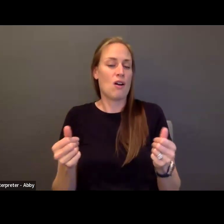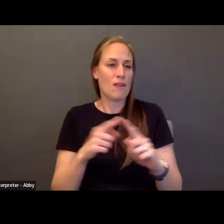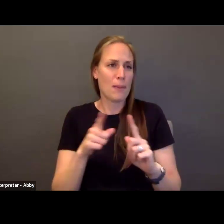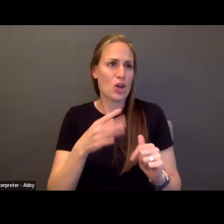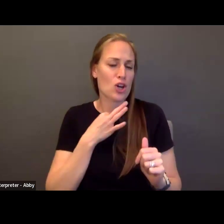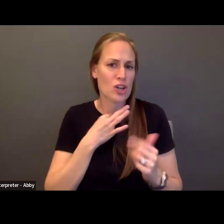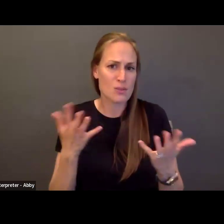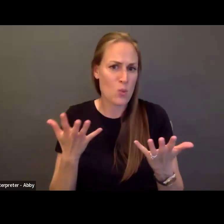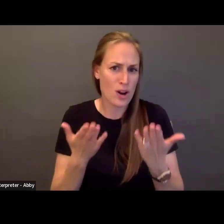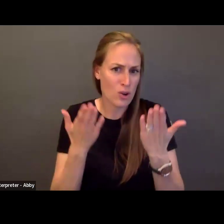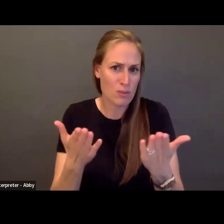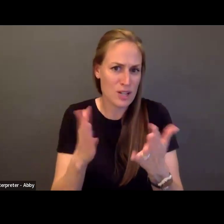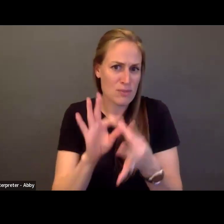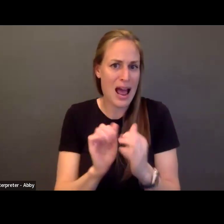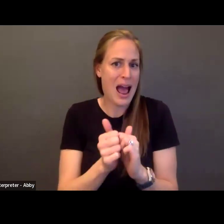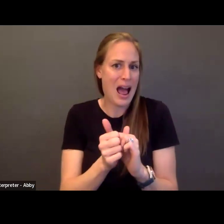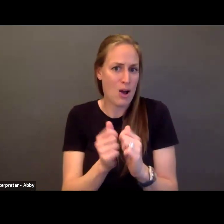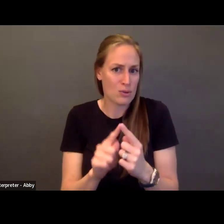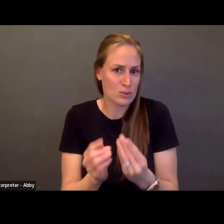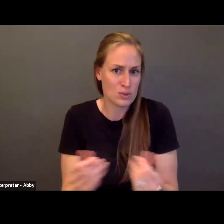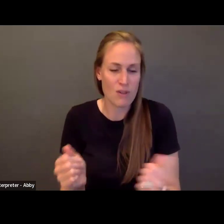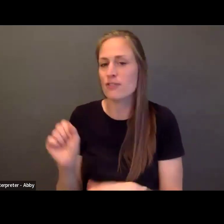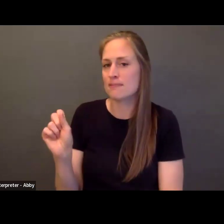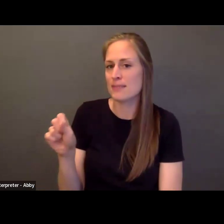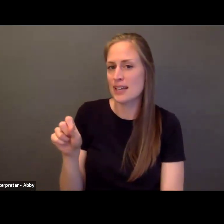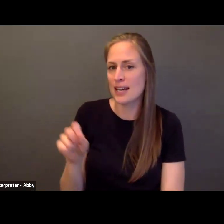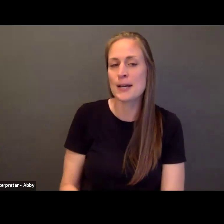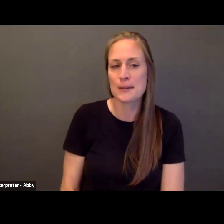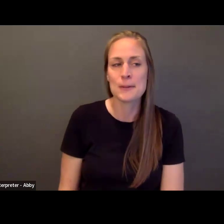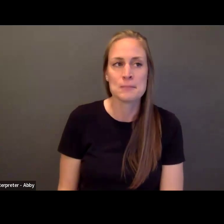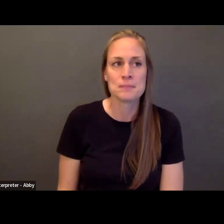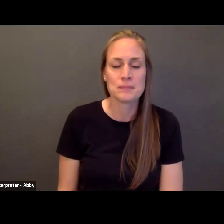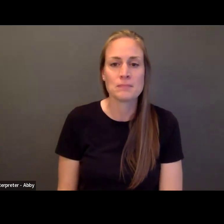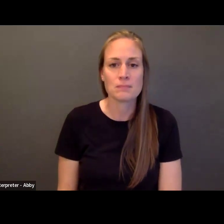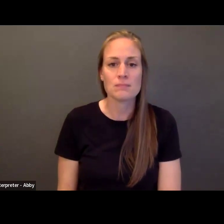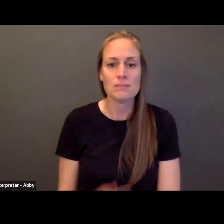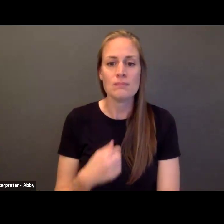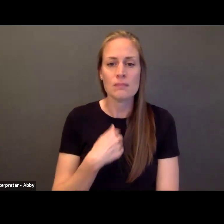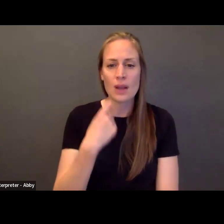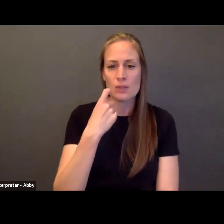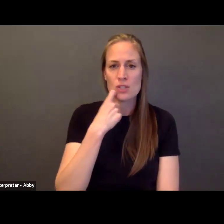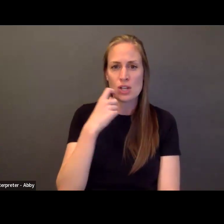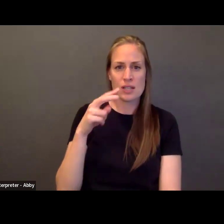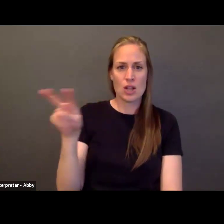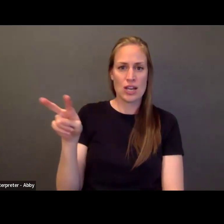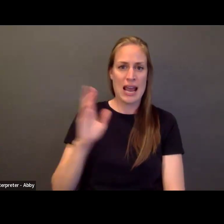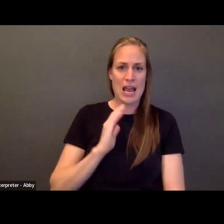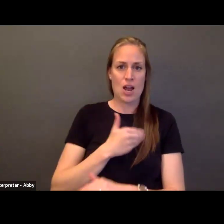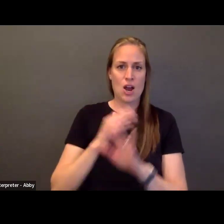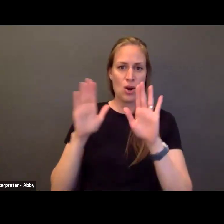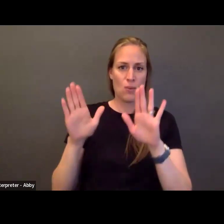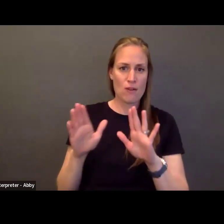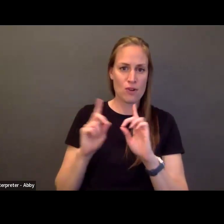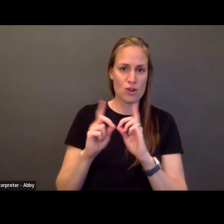solved? Yeah. Okay, and I'm actually just looking over at our wonderful Department of Health and